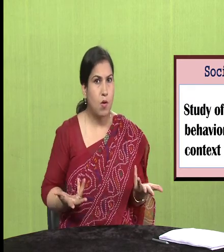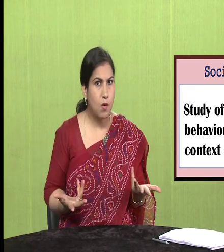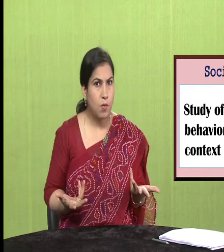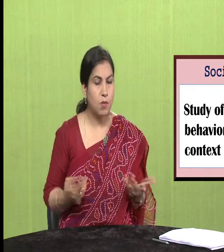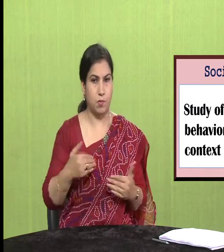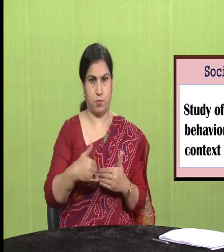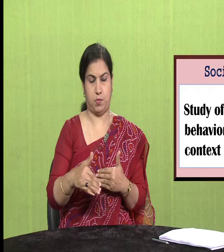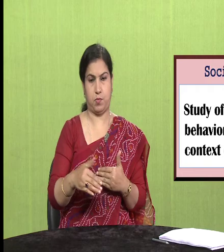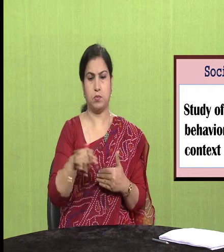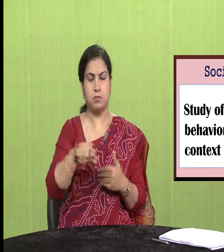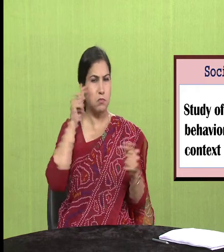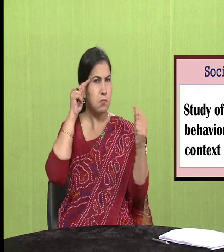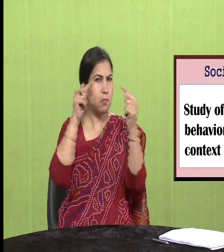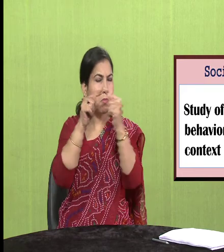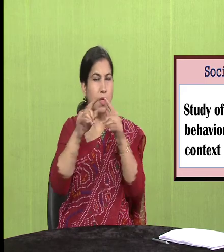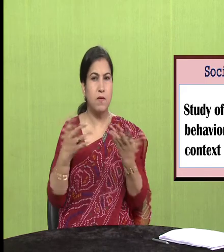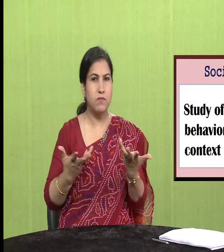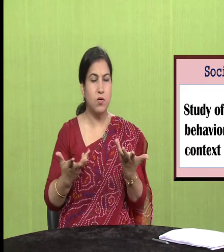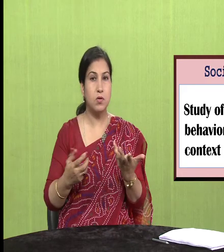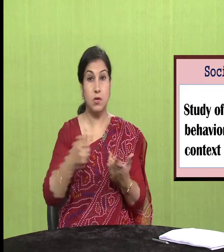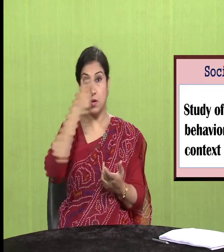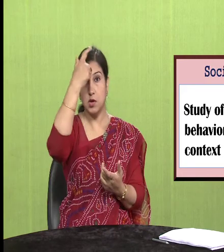Sociology focuses on the study of human groups.